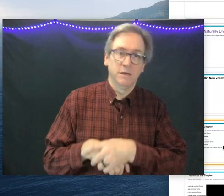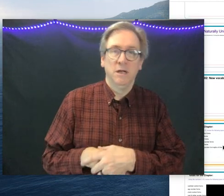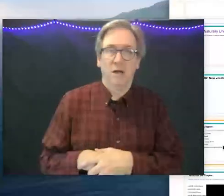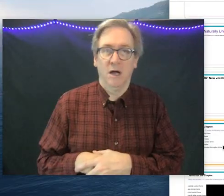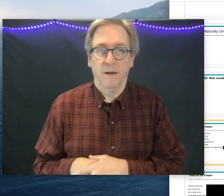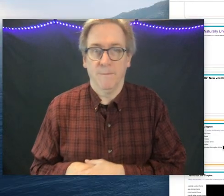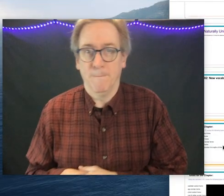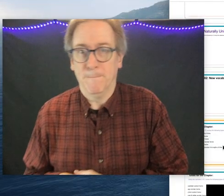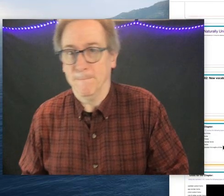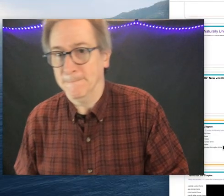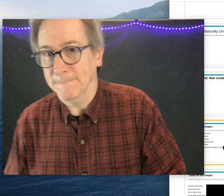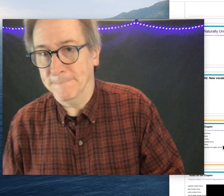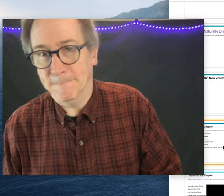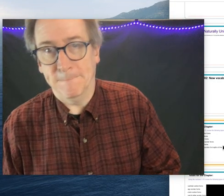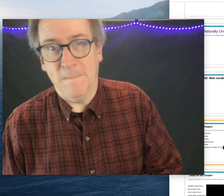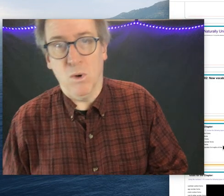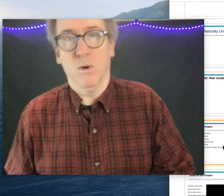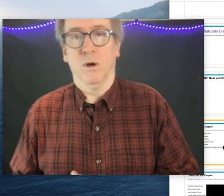years,